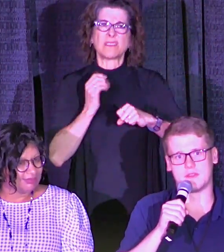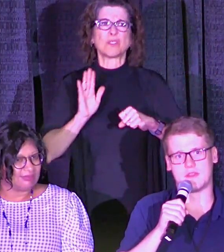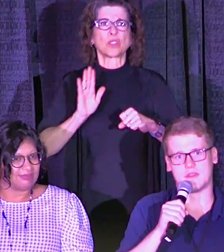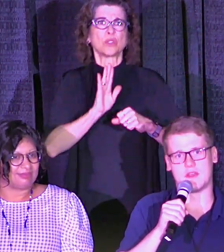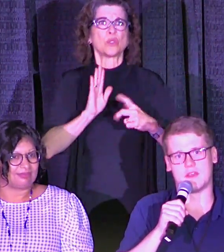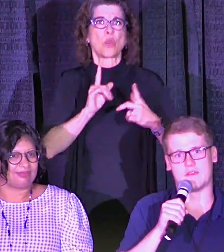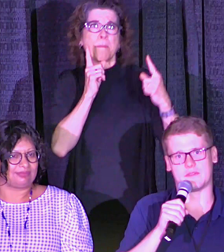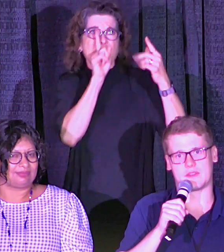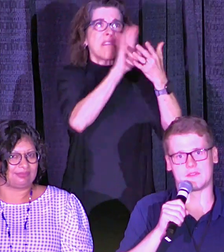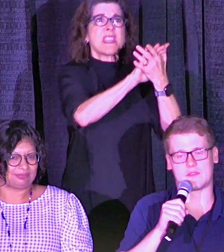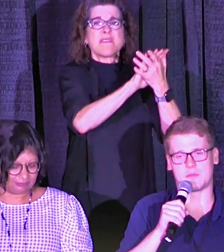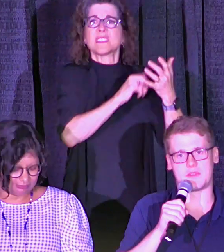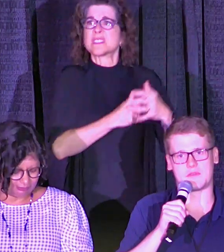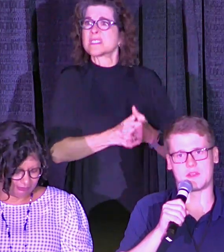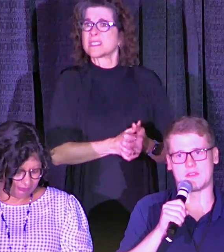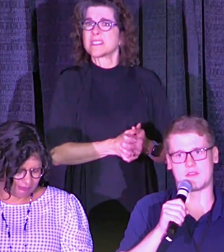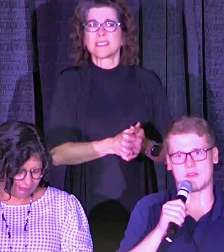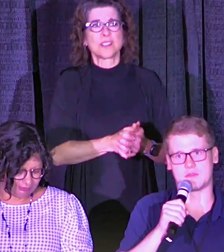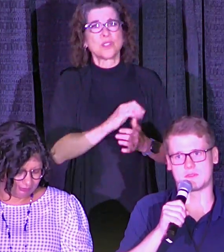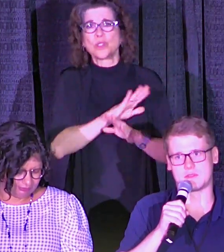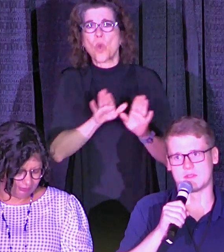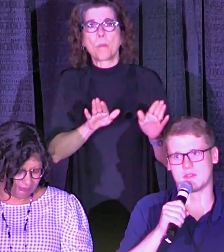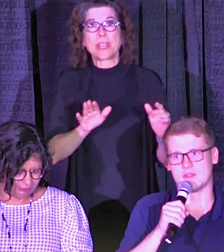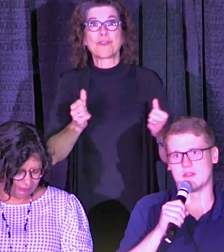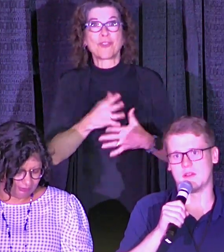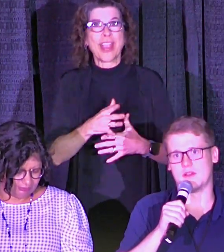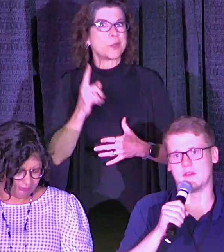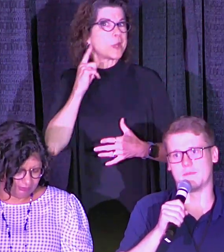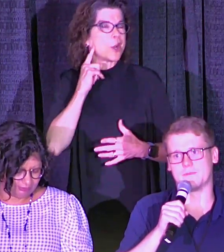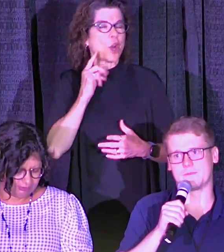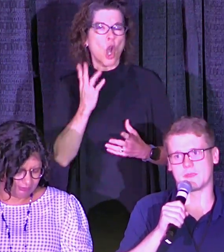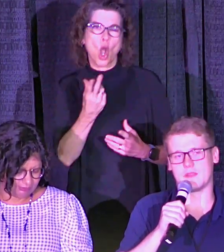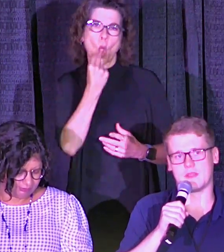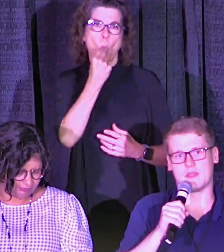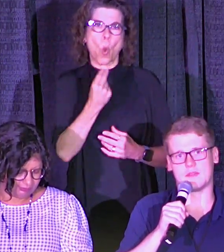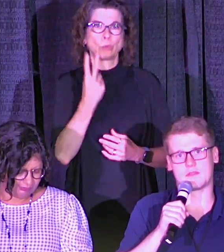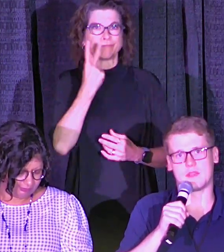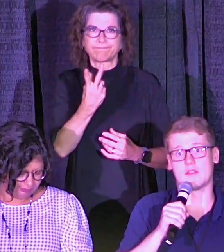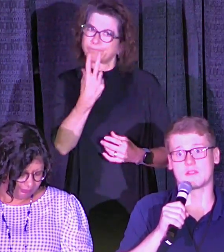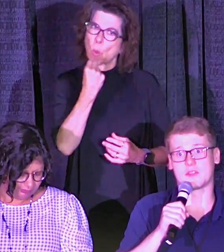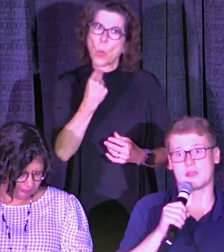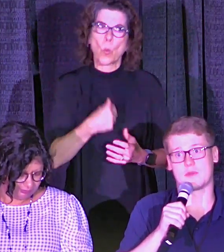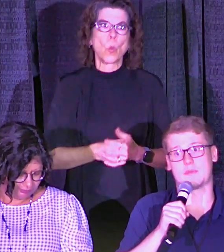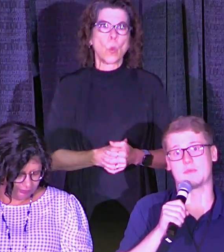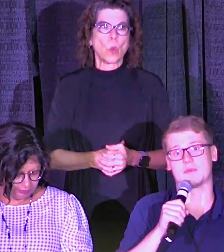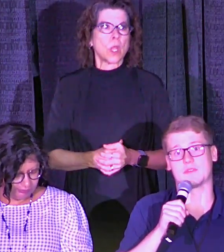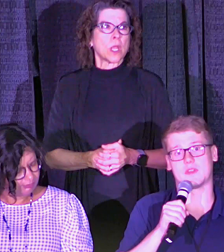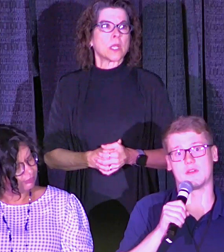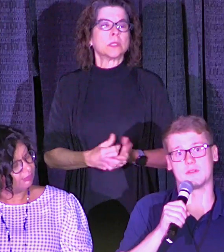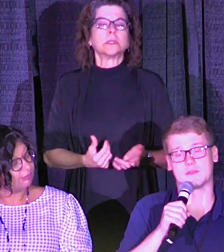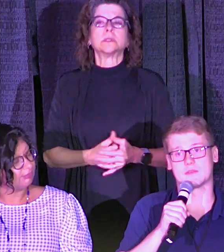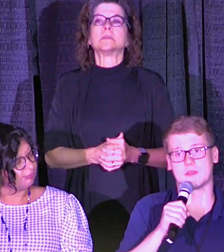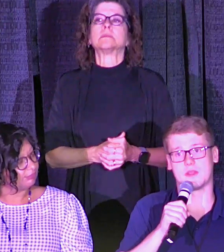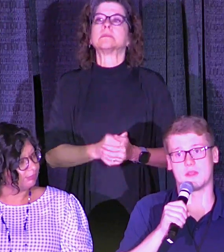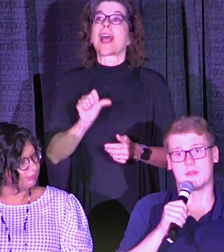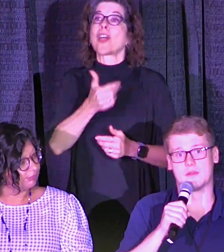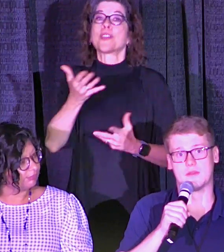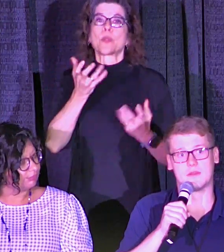believe in, and don't be afraid of the no's. And then the other thing I want people to know